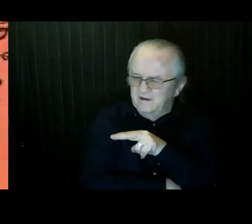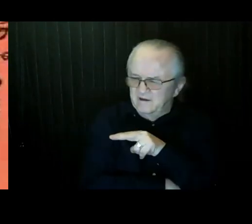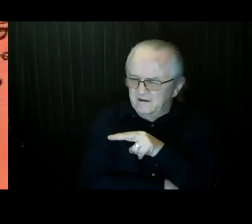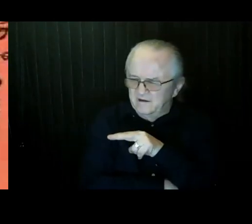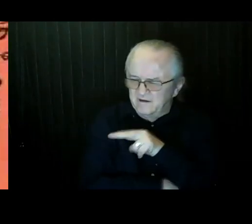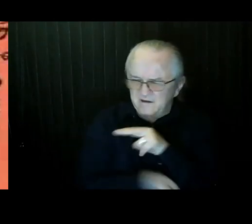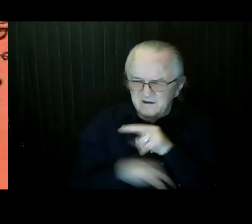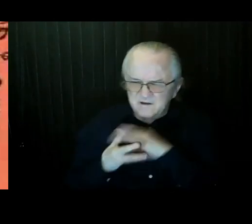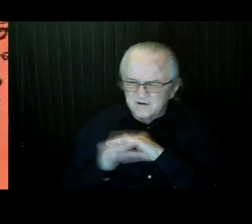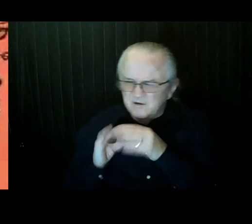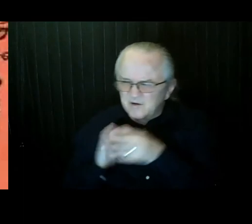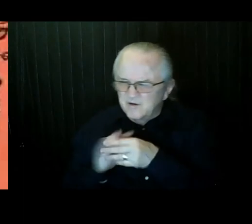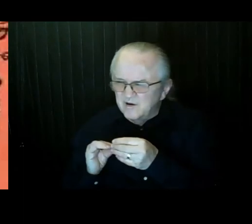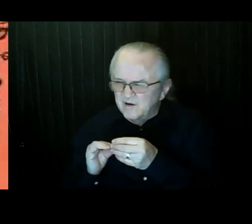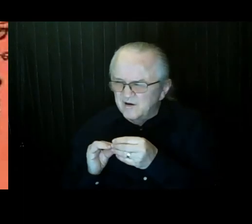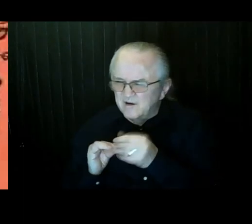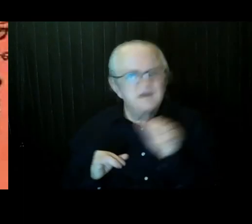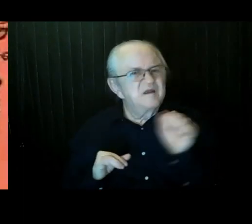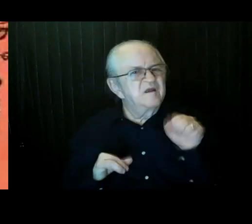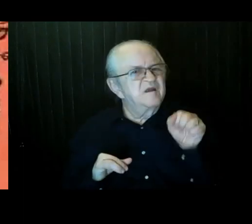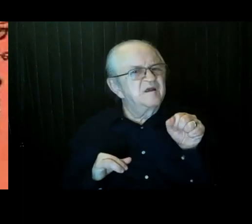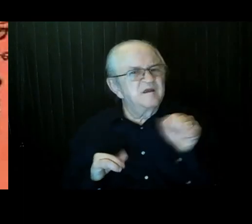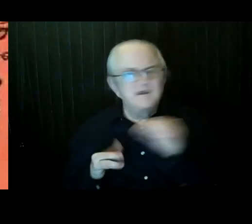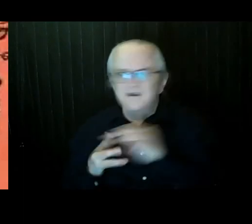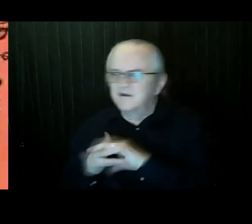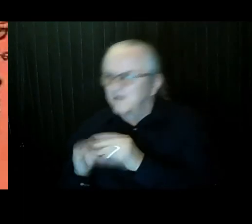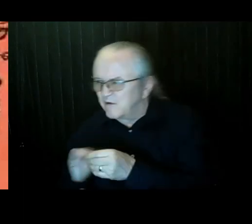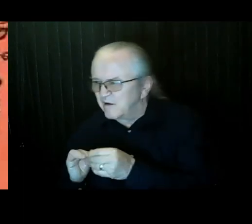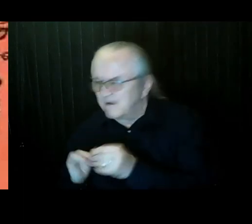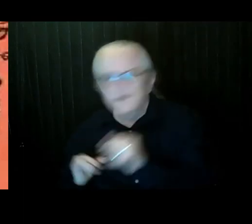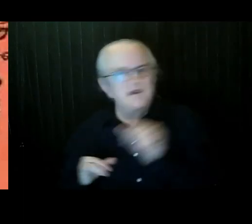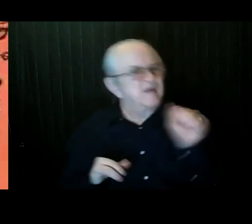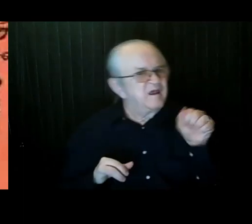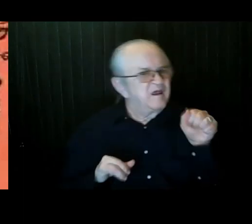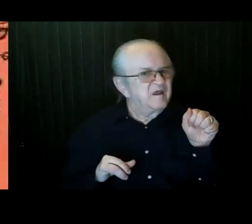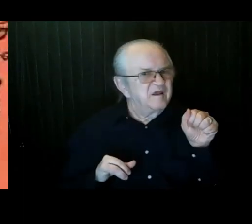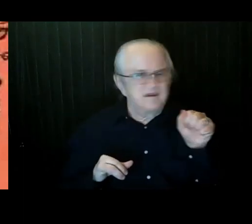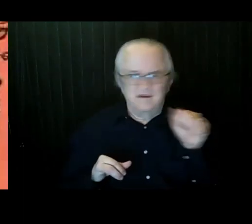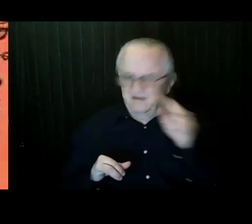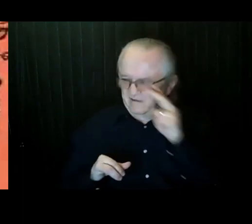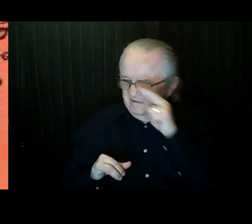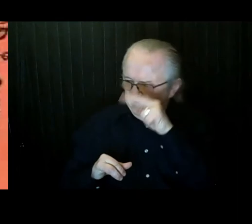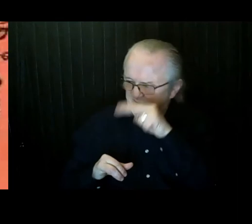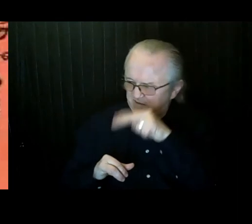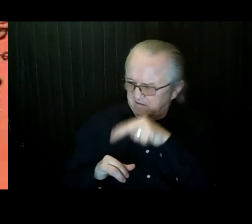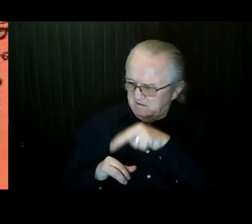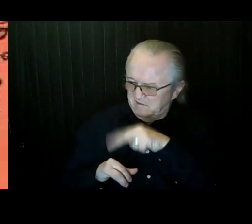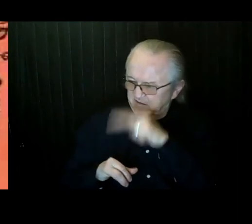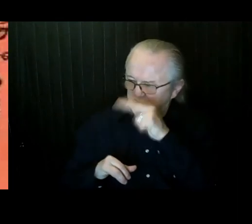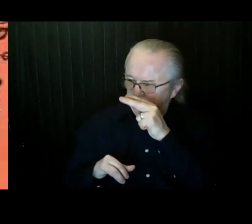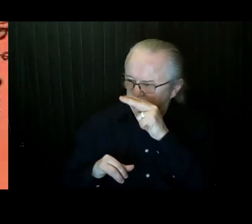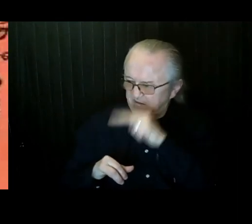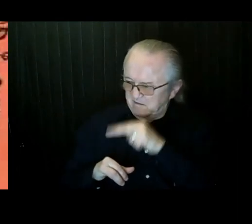story? And I said, yeah. She said, story. And I said, yes. She looked me up and down at what I was wearing, like I might have been a little